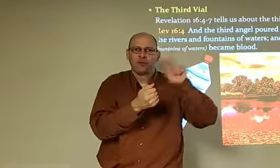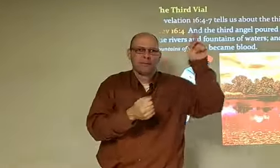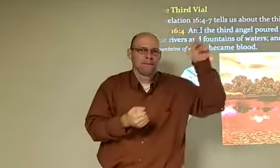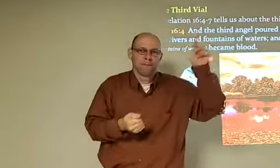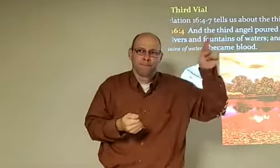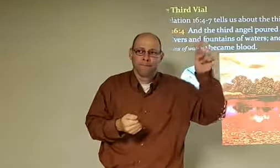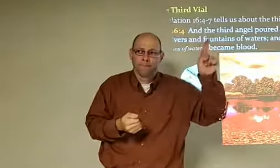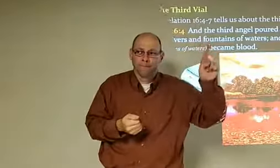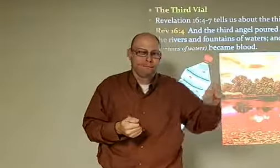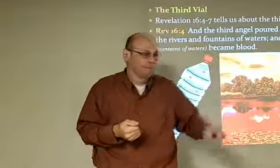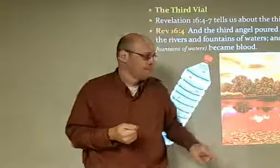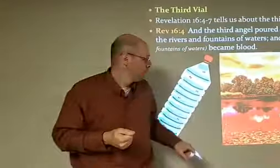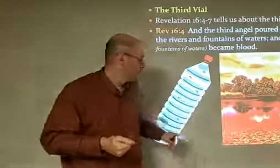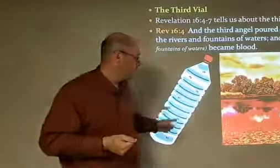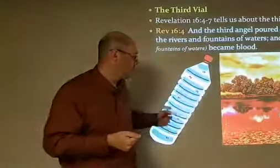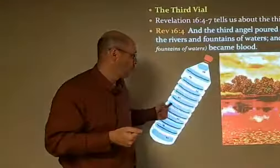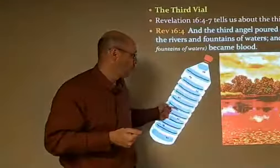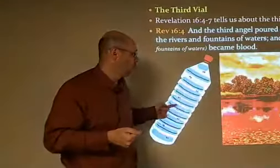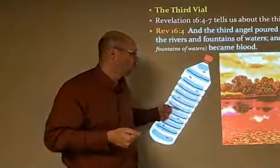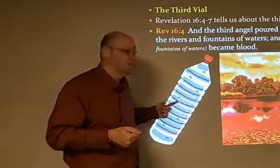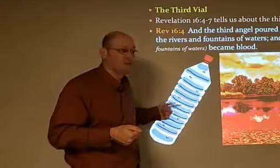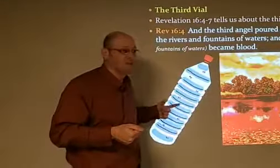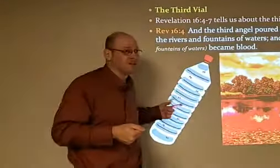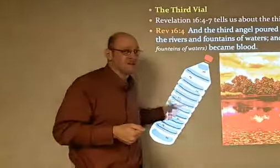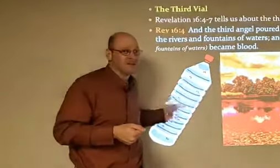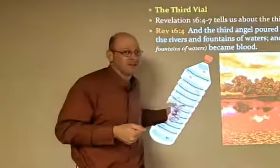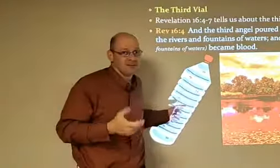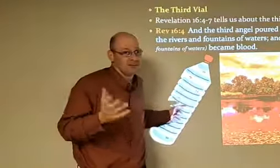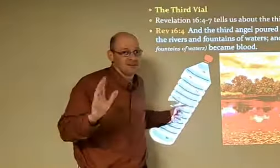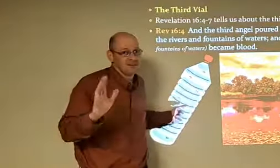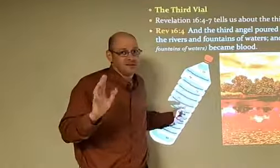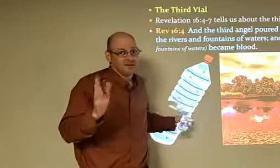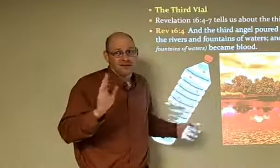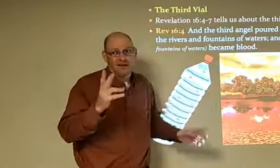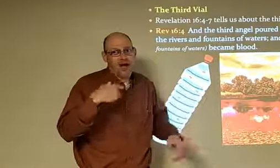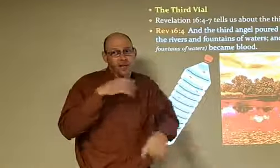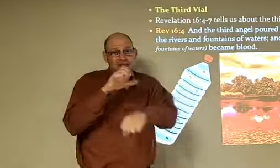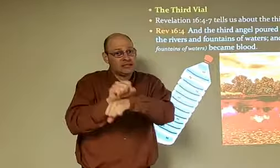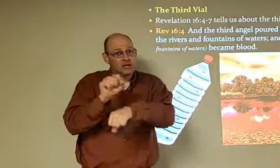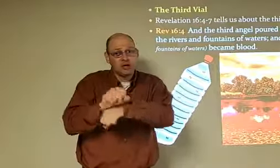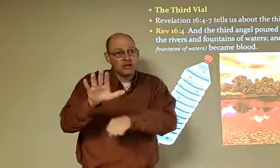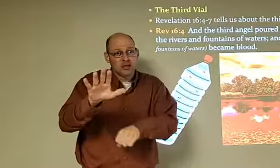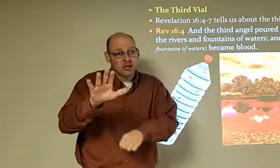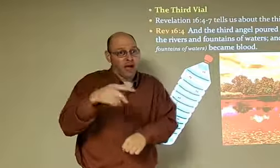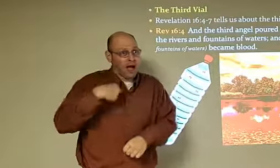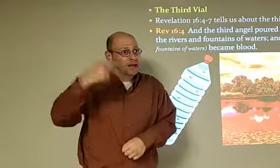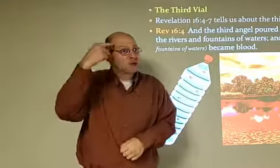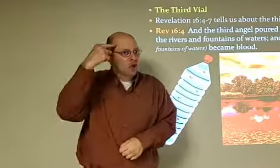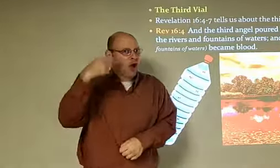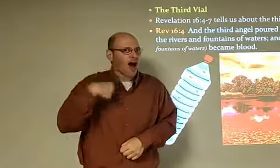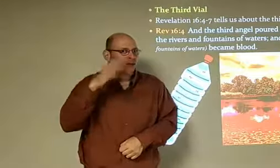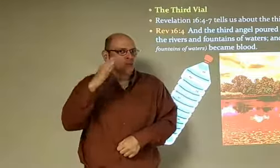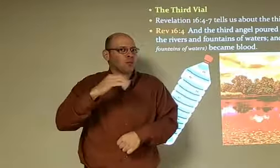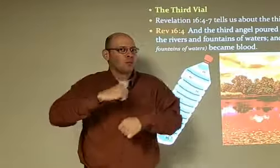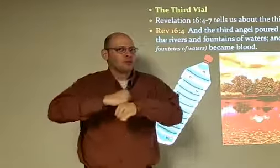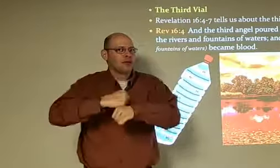knows your heart. He knows if you're playing a game or not. So I I just believe, I'm very serious. I thought,